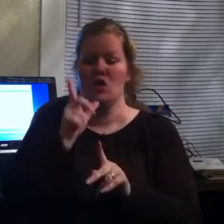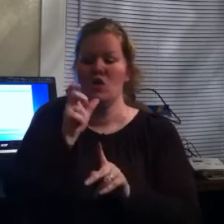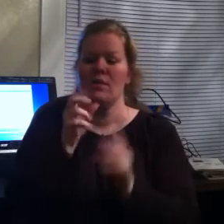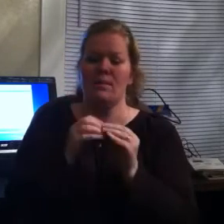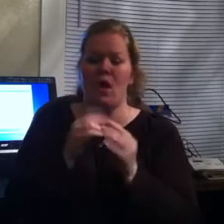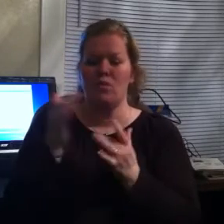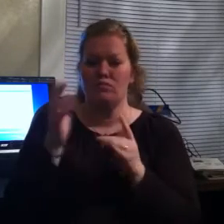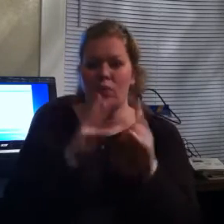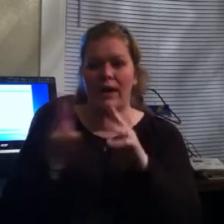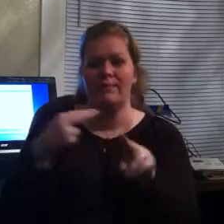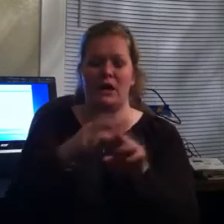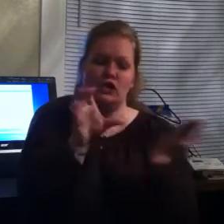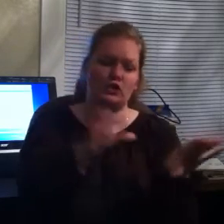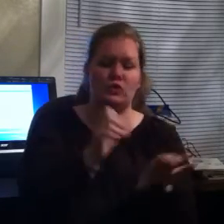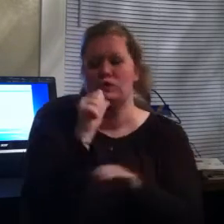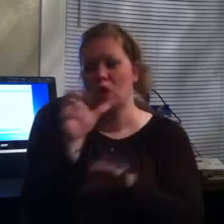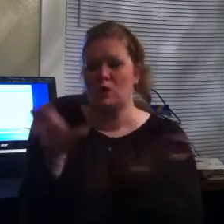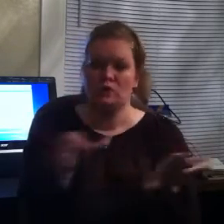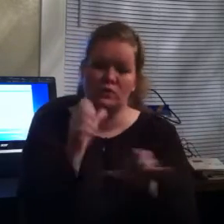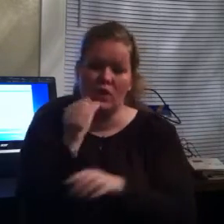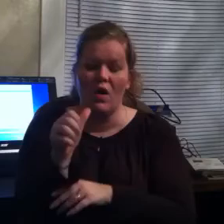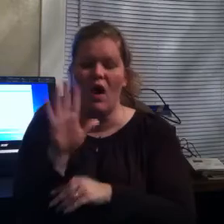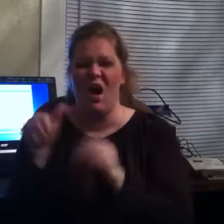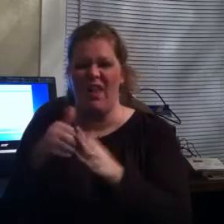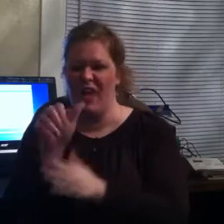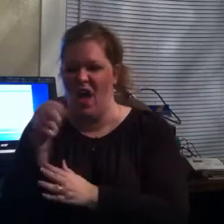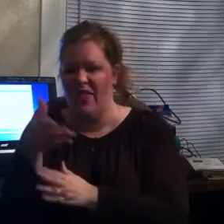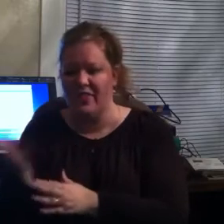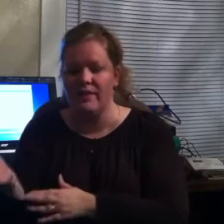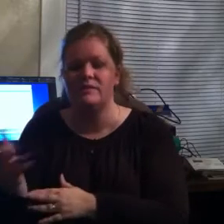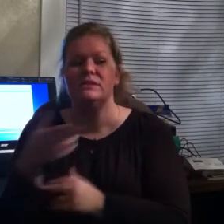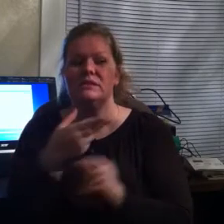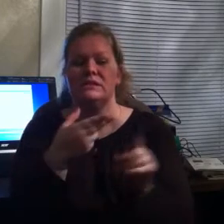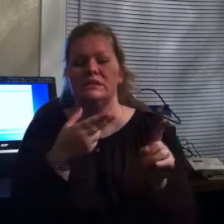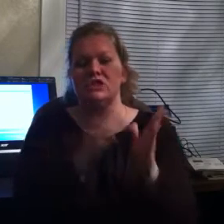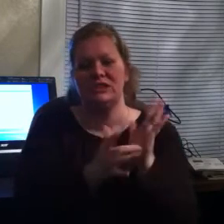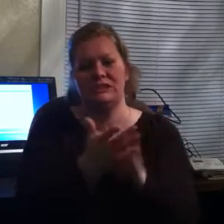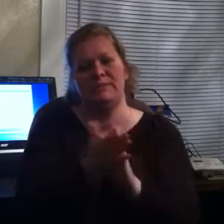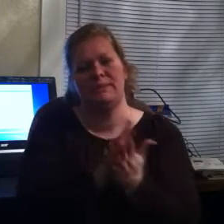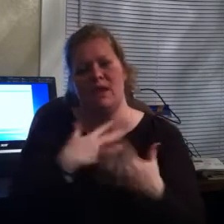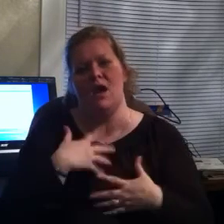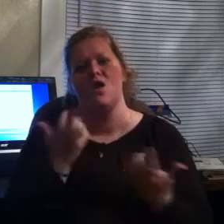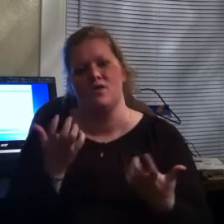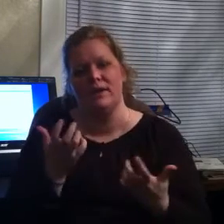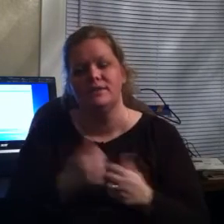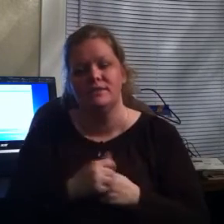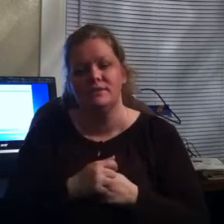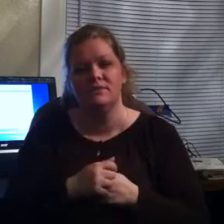and all this peripheral stuff, he got angry about that stuff. He got angry.